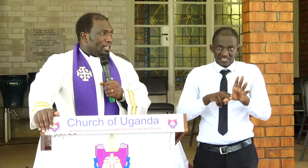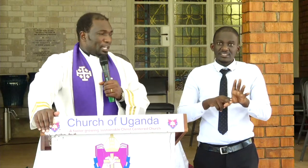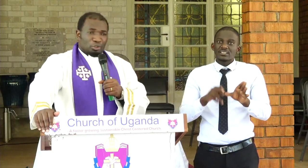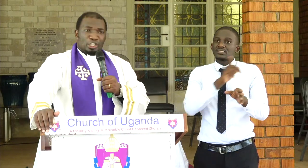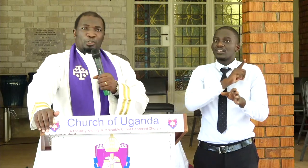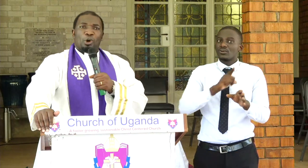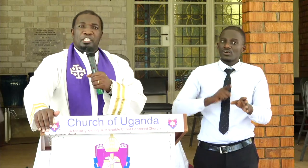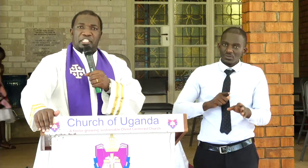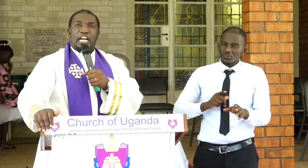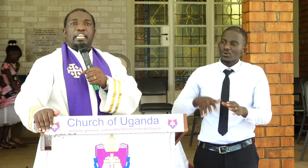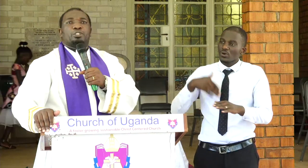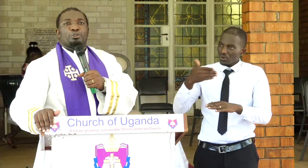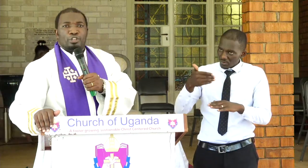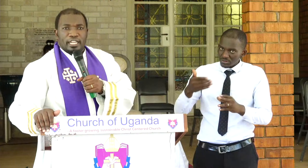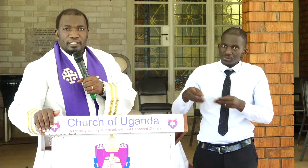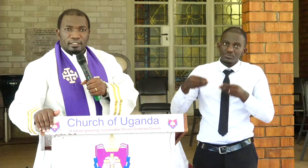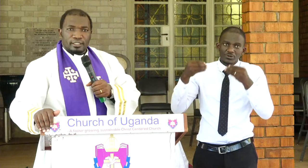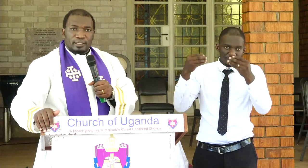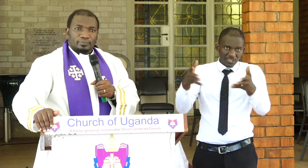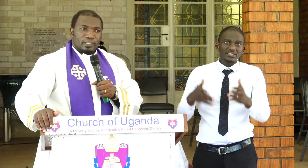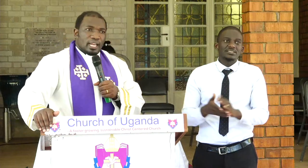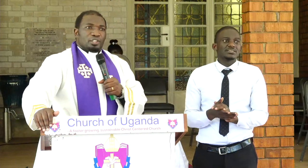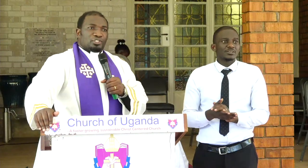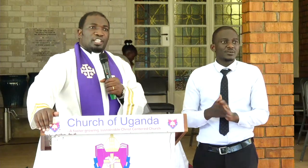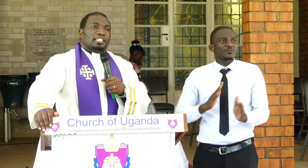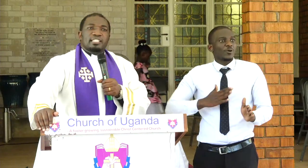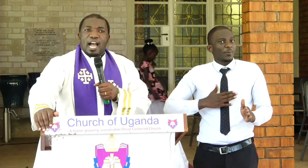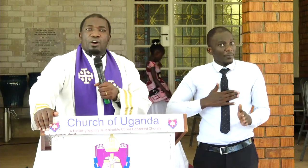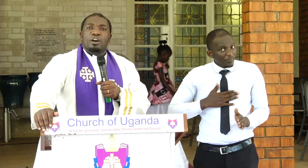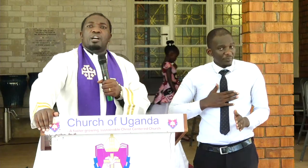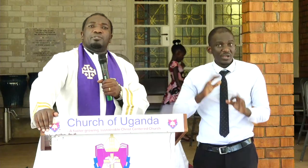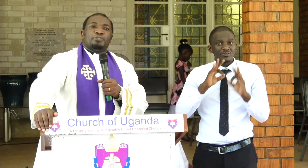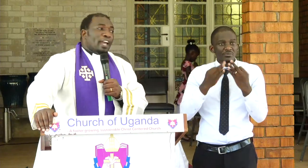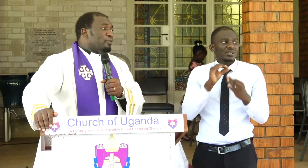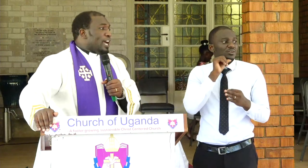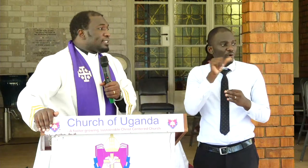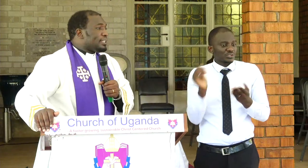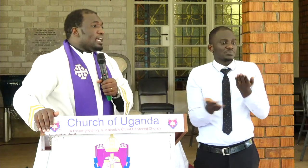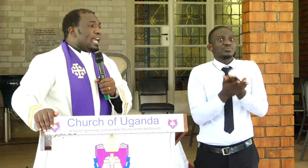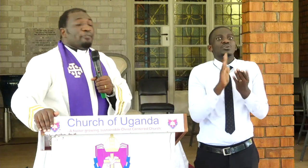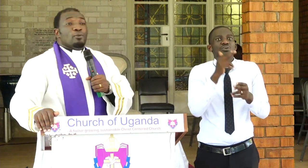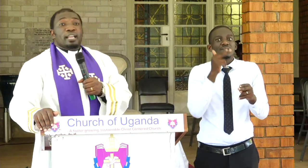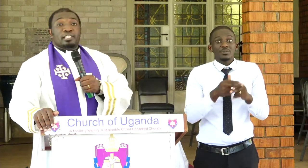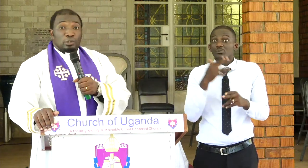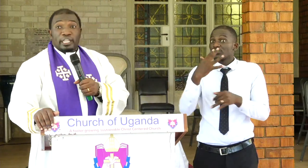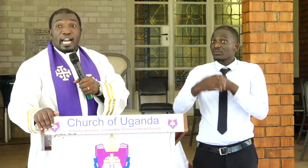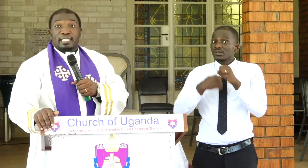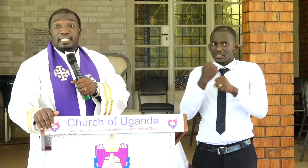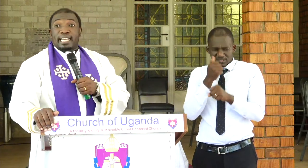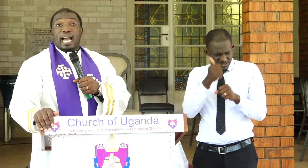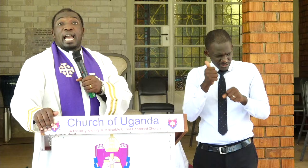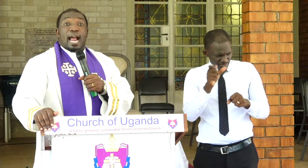family. And you didn't call it Kaketo Ronald. Now you see, it is now 5 years,